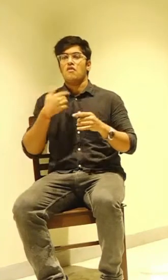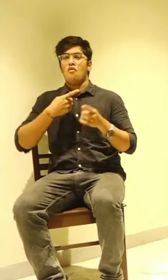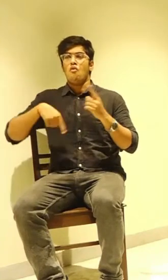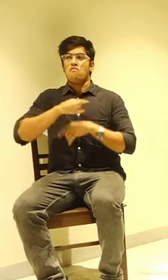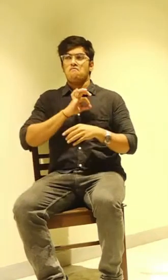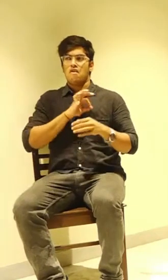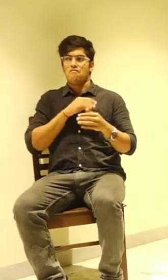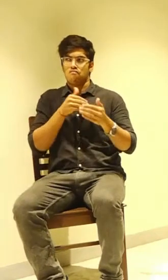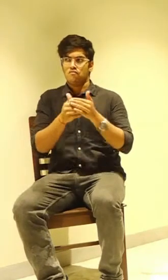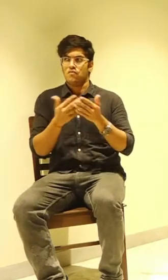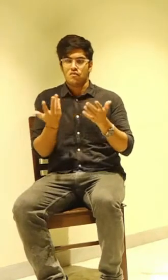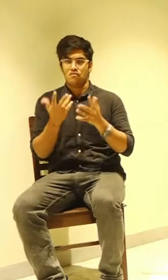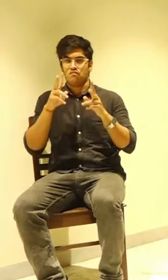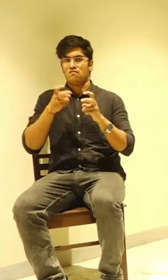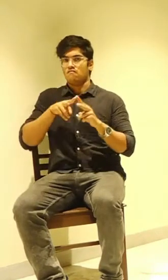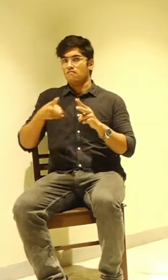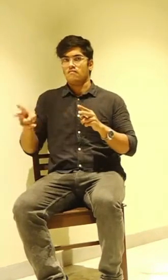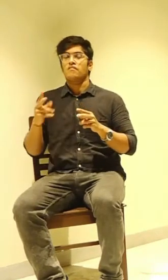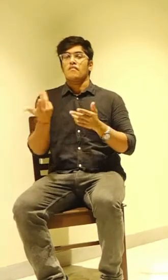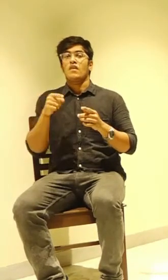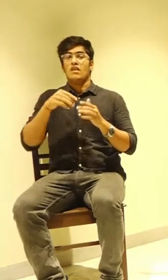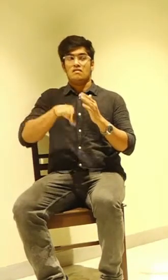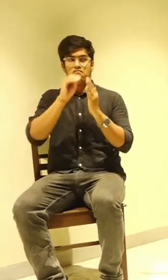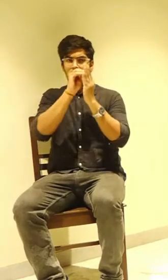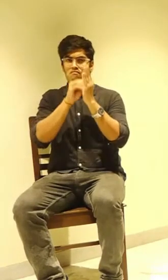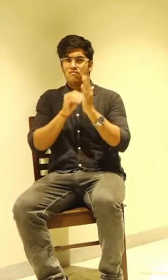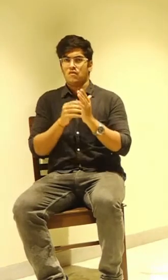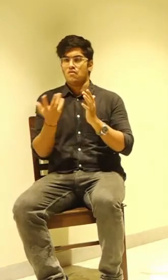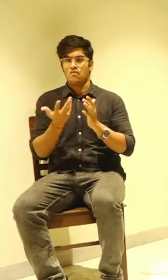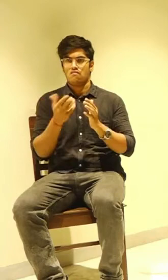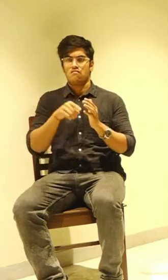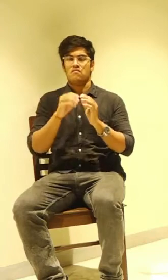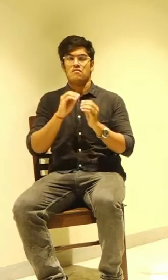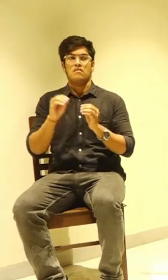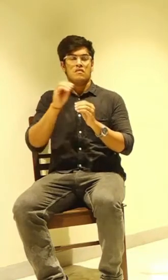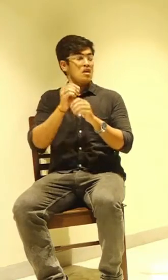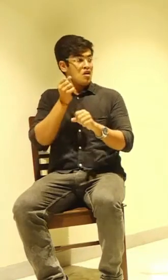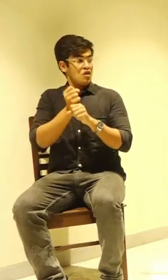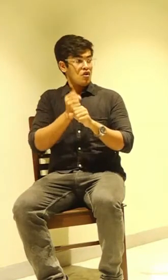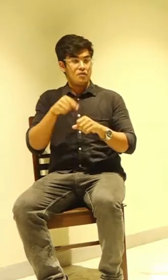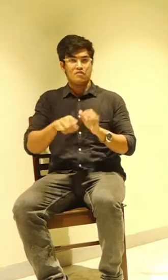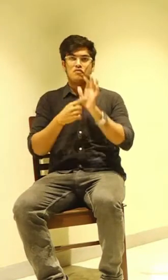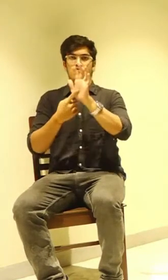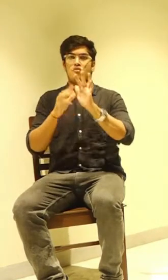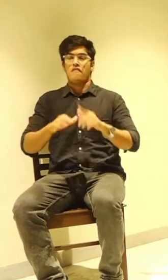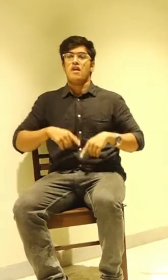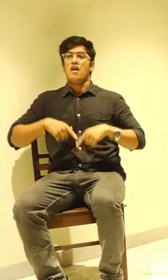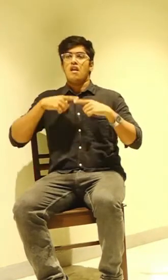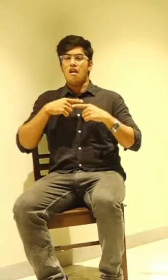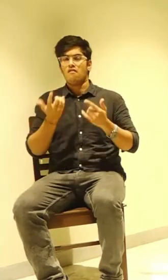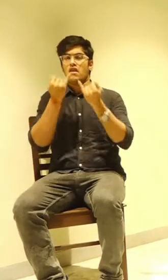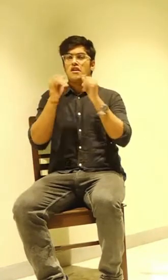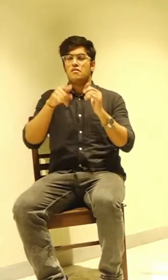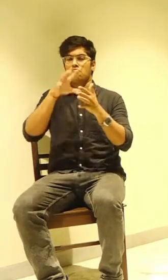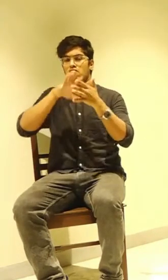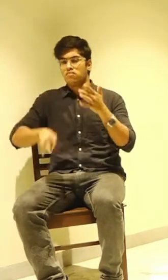dear. And the condition that is provided in the provision, on the basis of which the government is permitted to take away life and liberty, deprive it, reduce